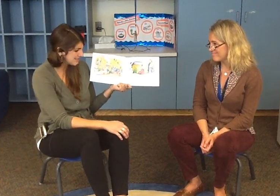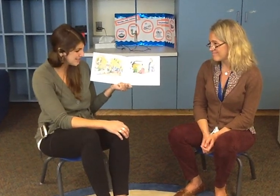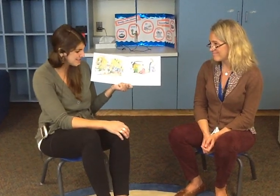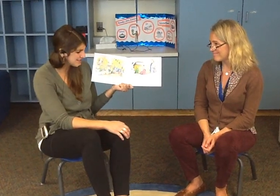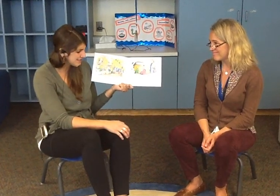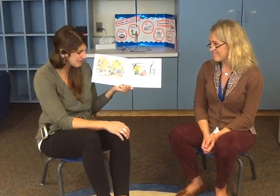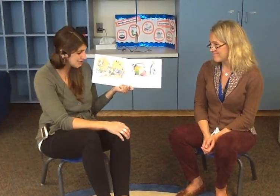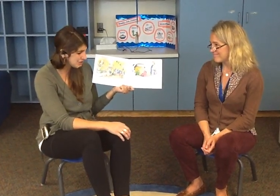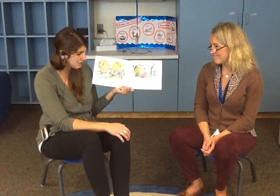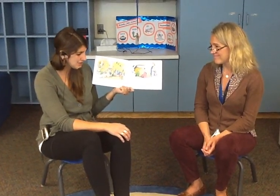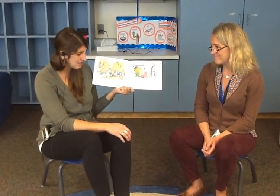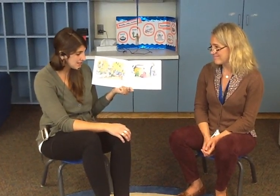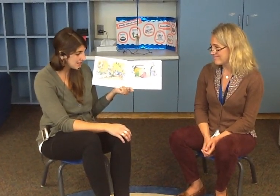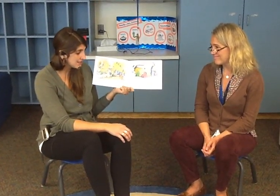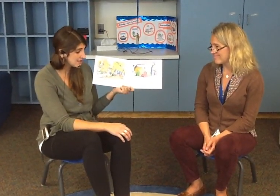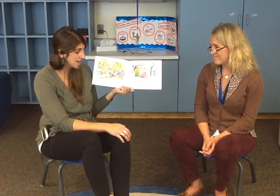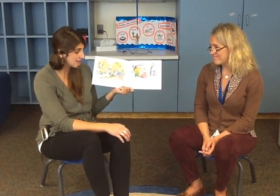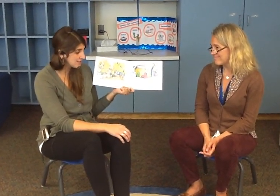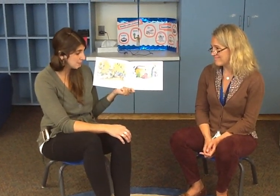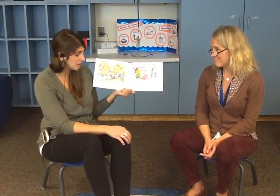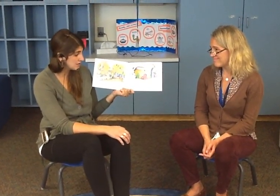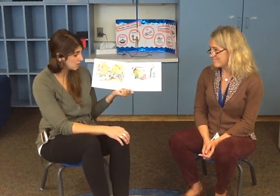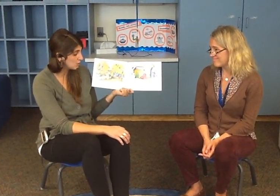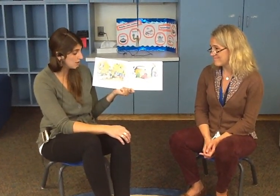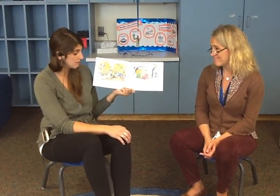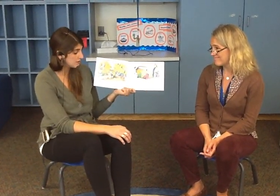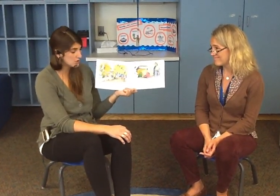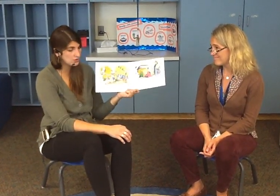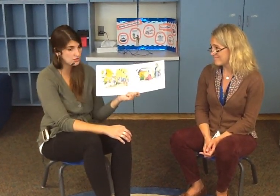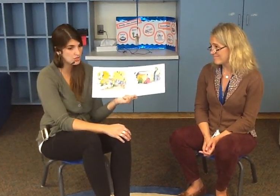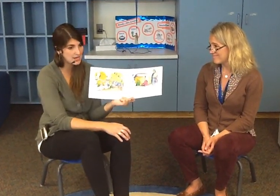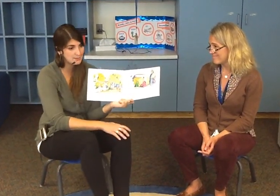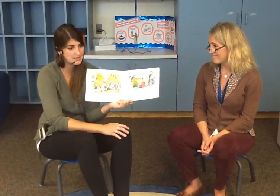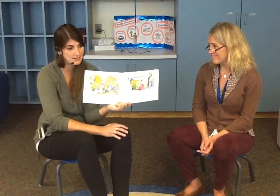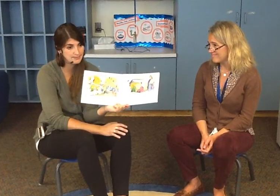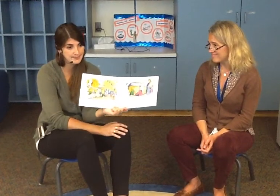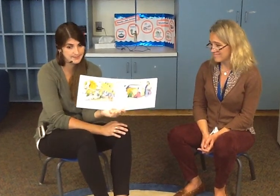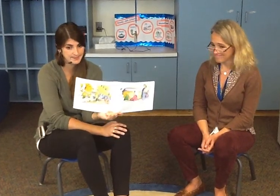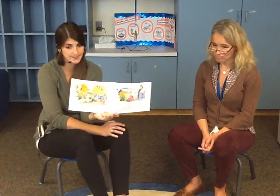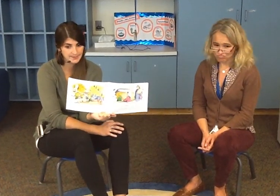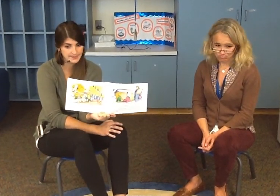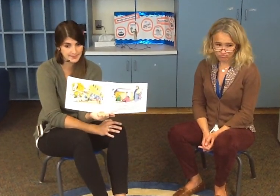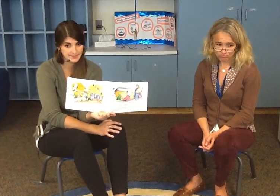Besides, he doesn't look new. He's lost a button to one of his shoulder straps.